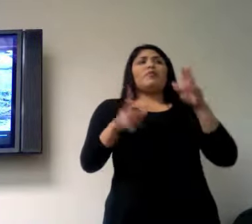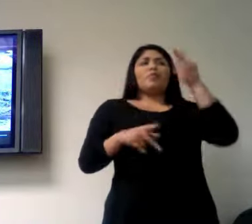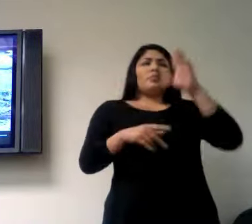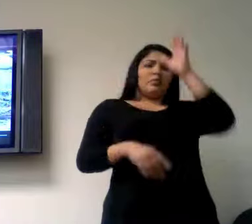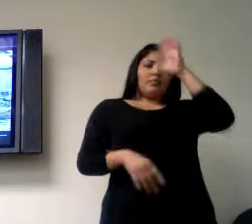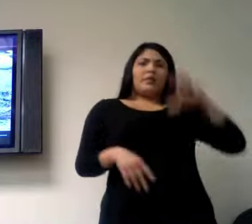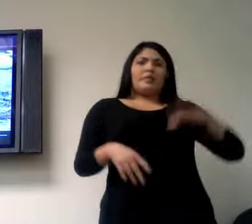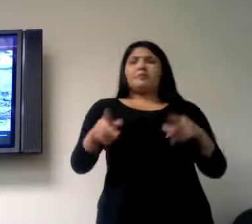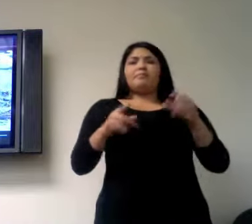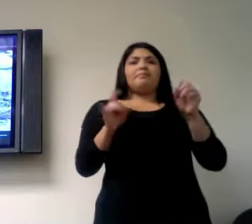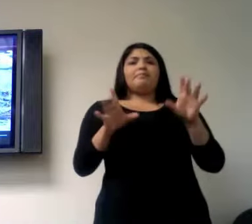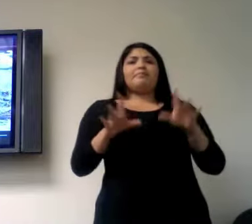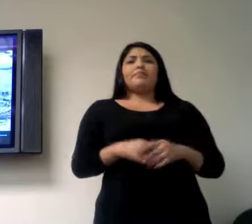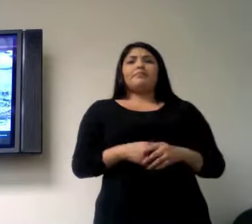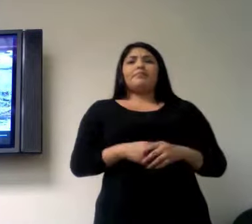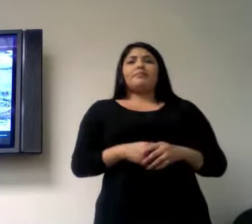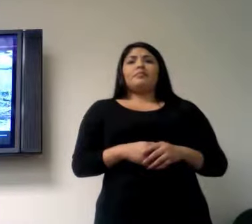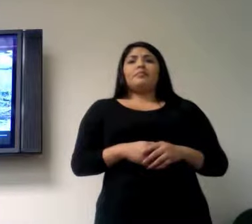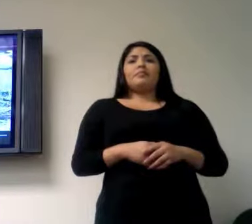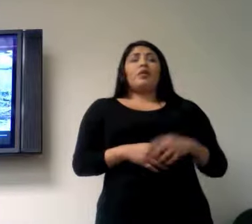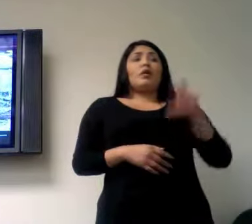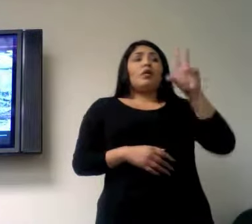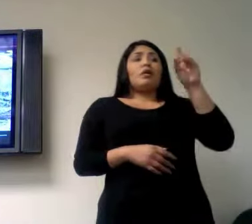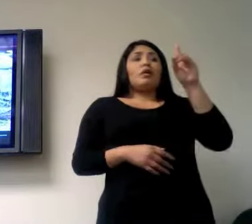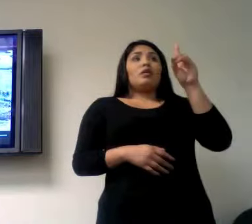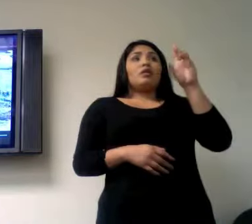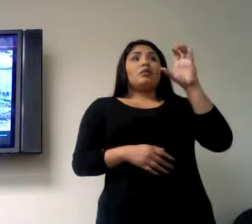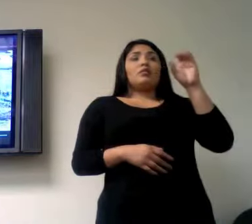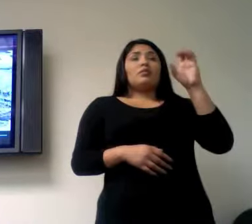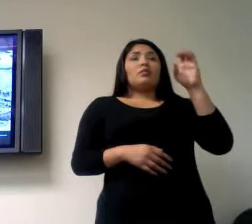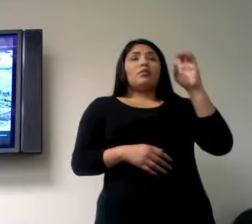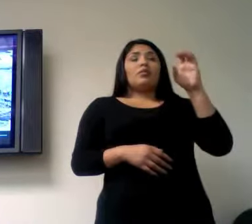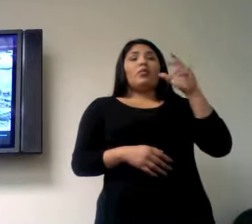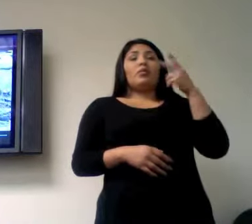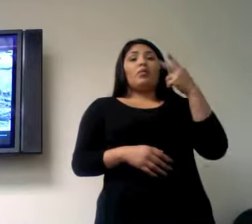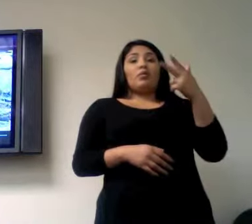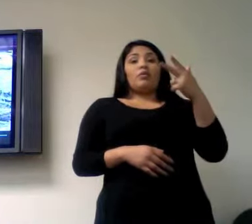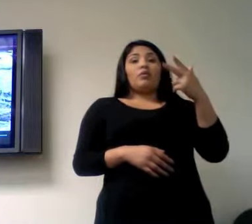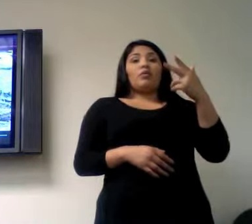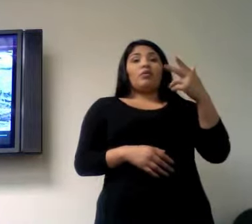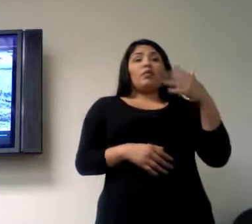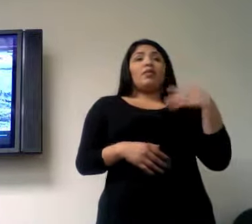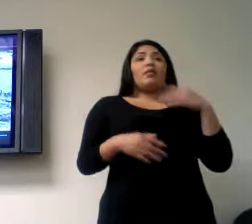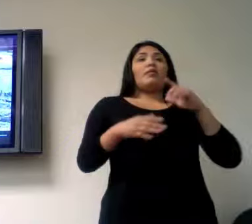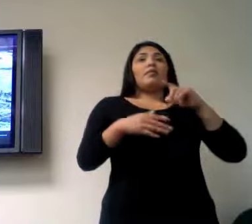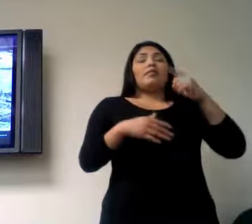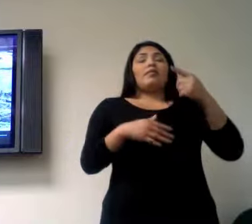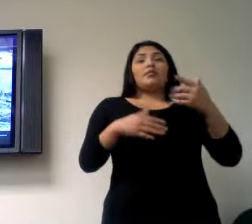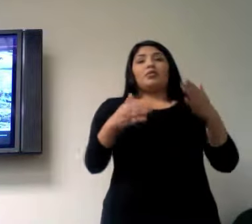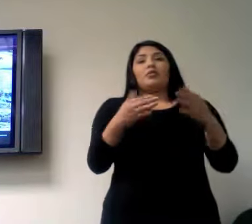December 3rd, just 8 days after they had been captured in Tennessee, the first prisoners arrived at Rock